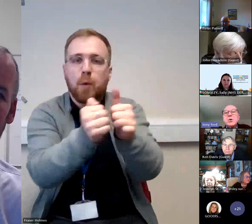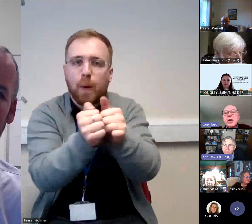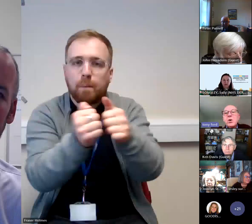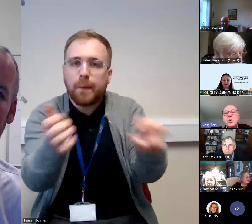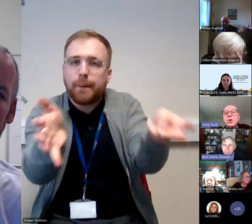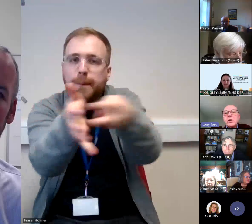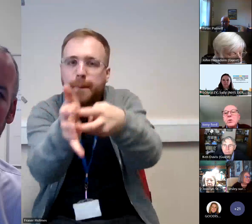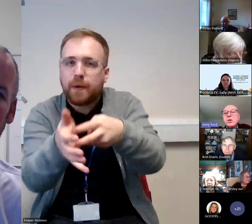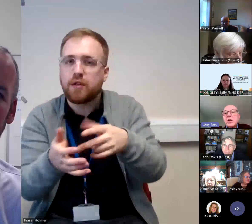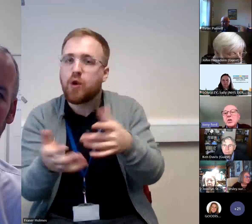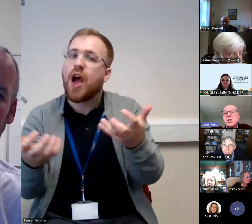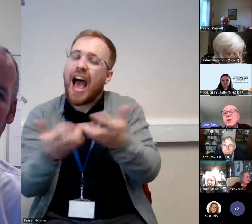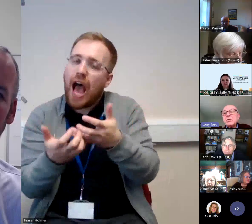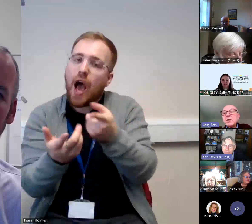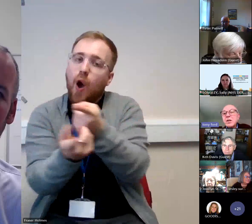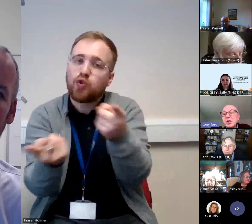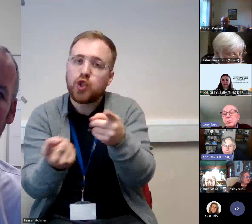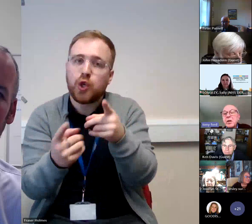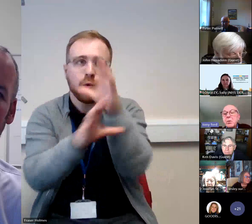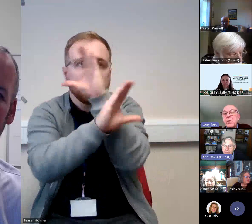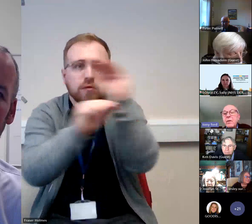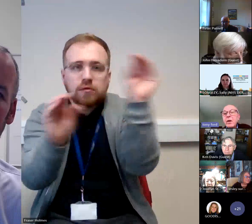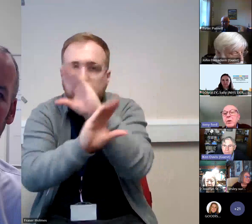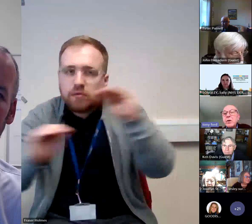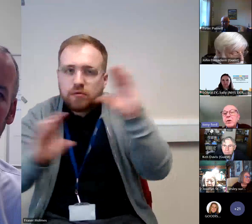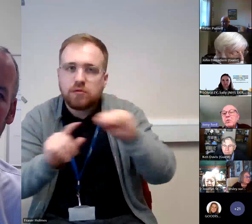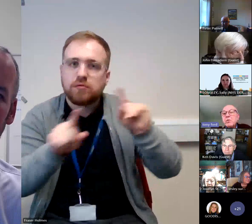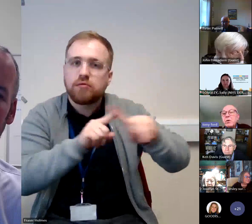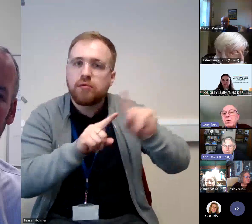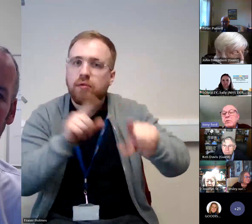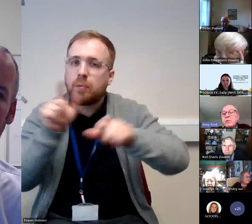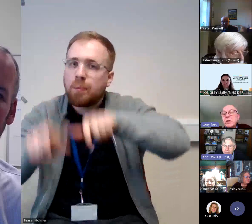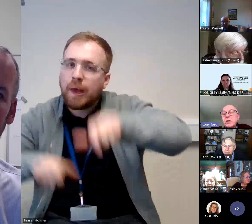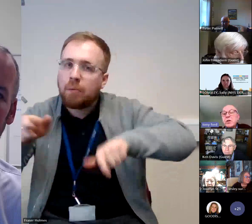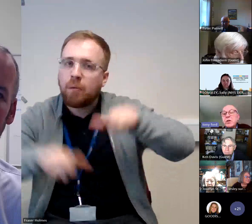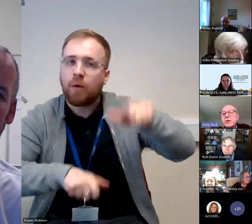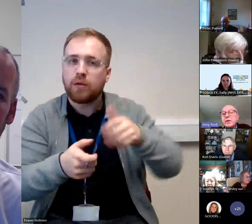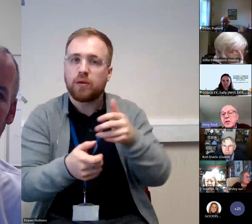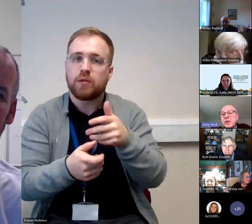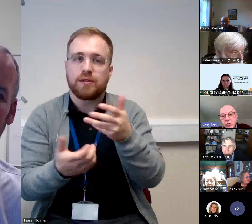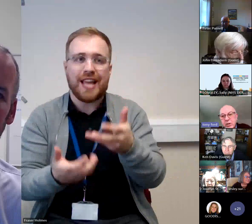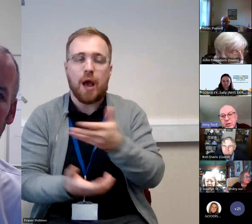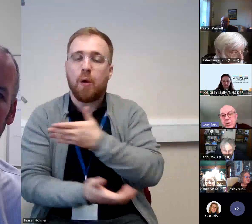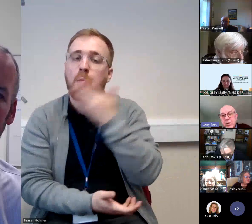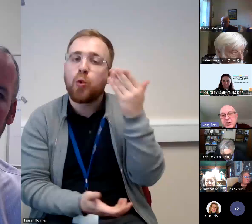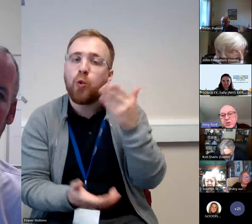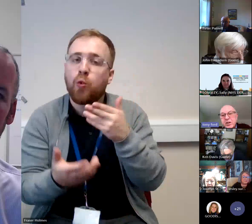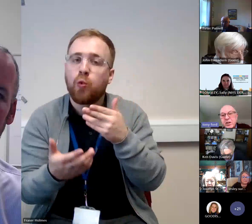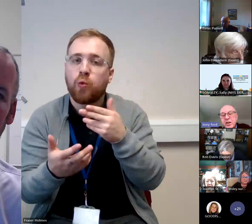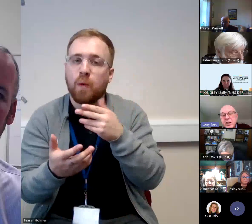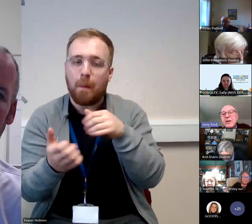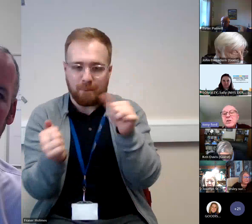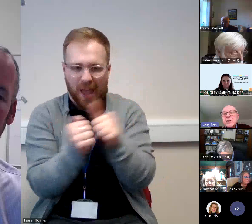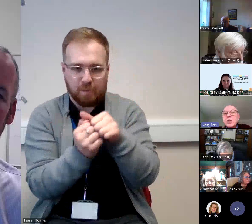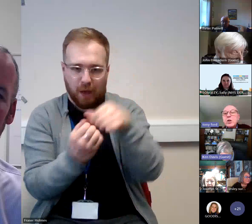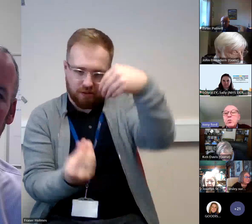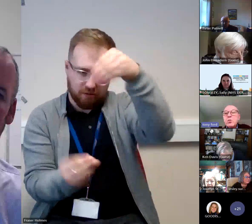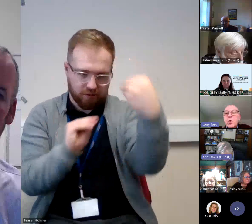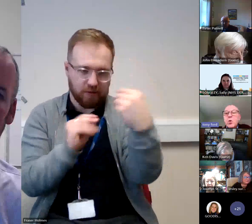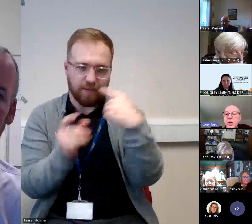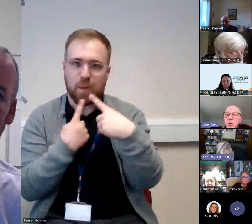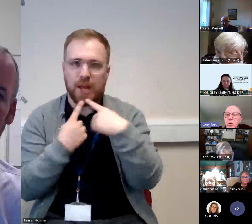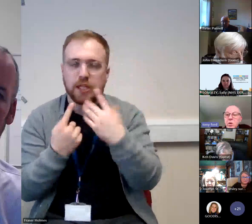how do you get all the communication out to these people? Because we now haven't got any newsletters going through letterboxes or anything. So how